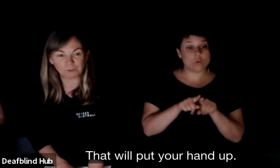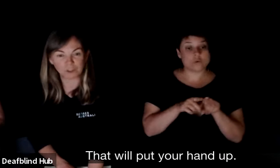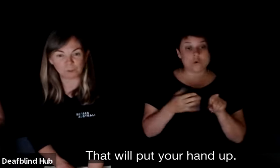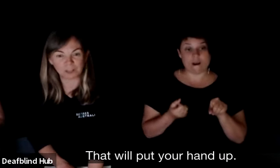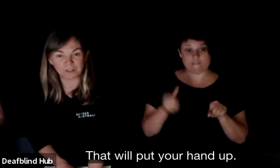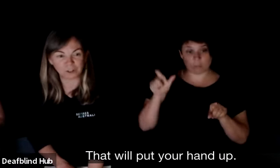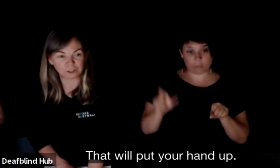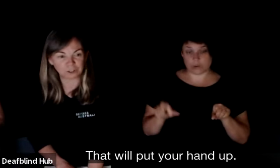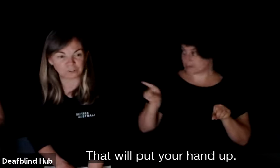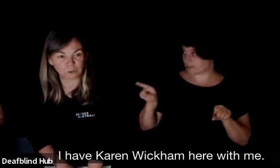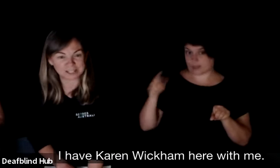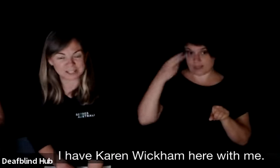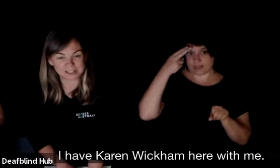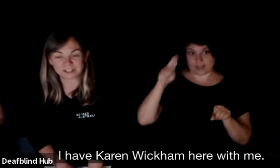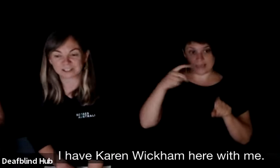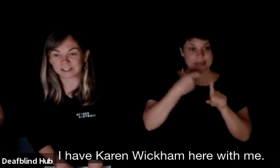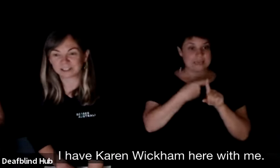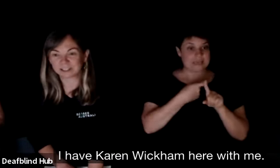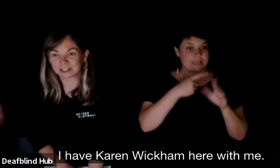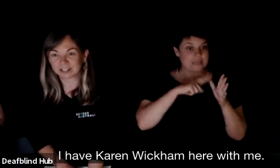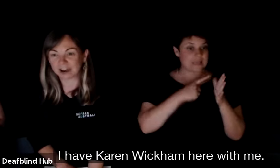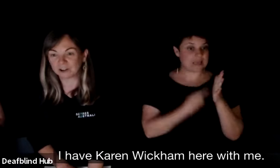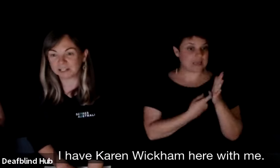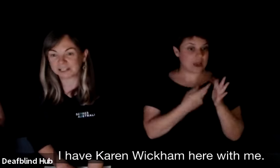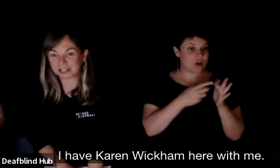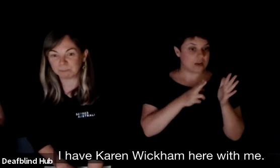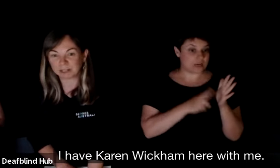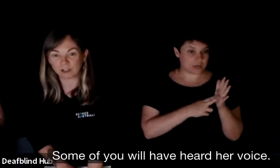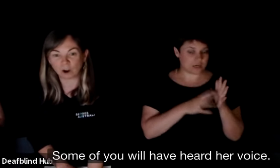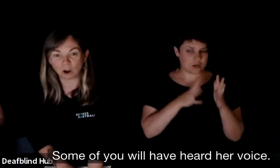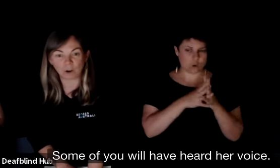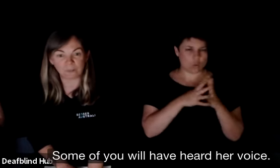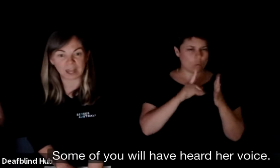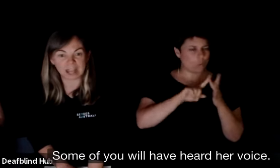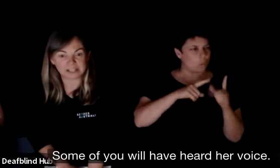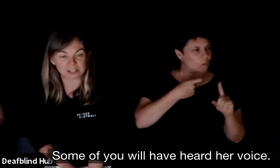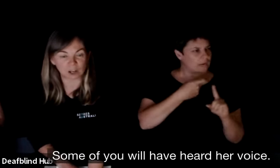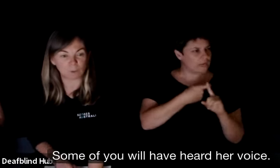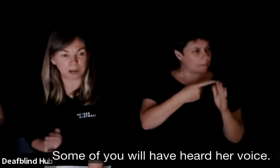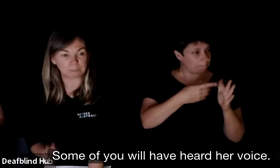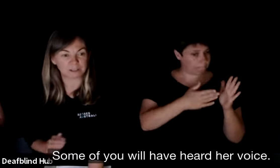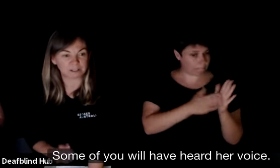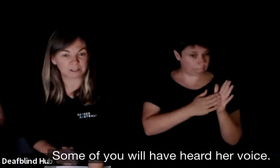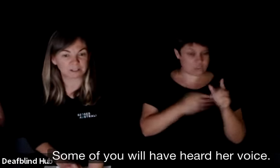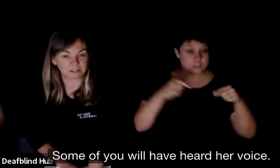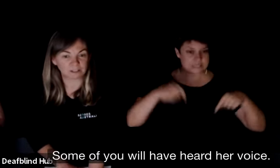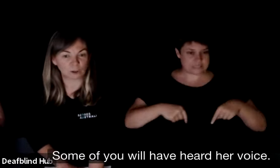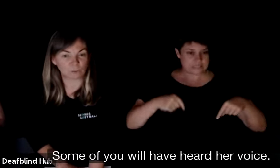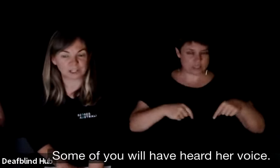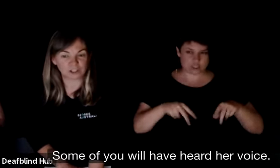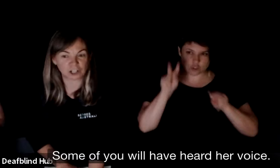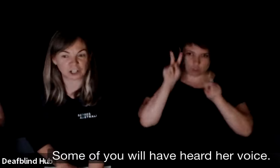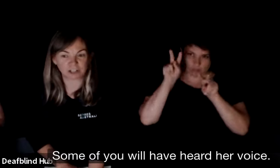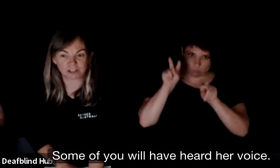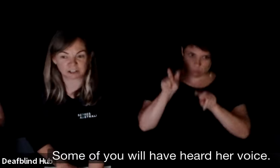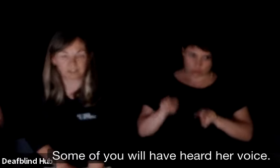Some of you will have heard her voice. Karen is keeping an eye on the hands that go up so we